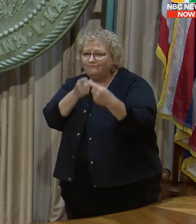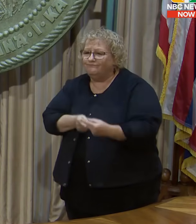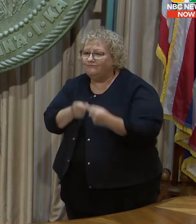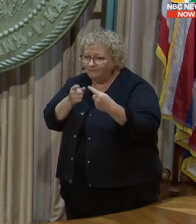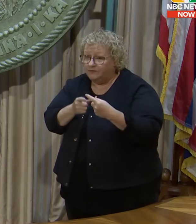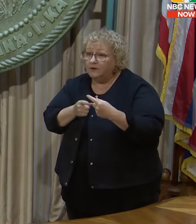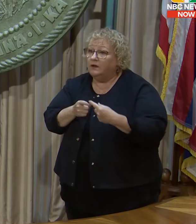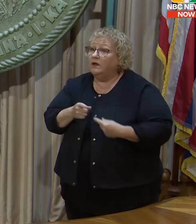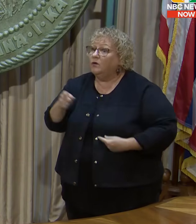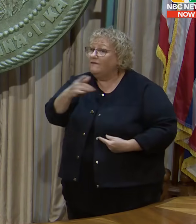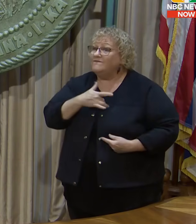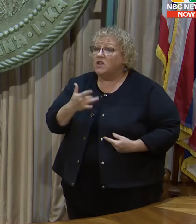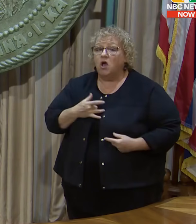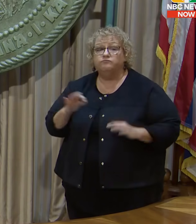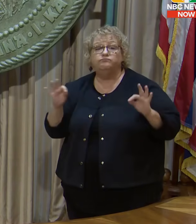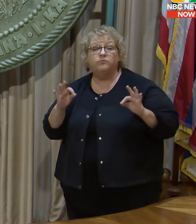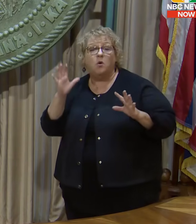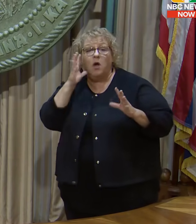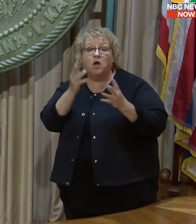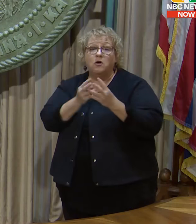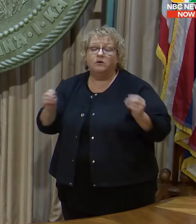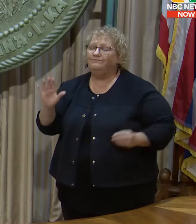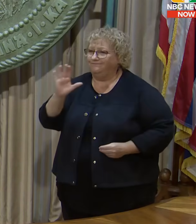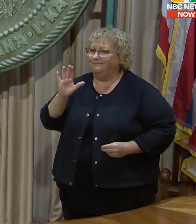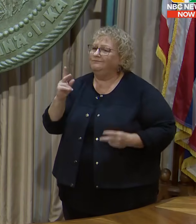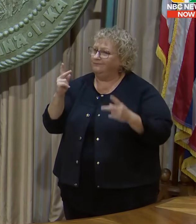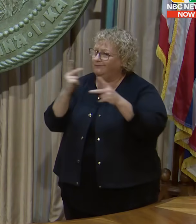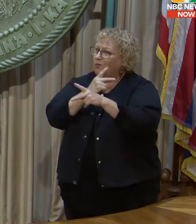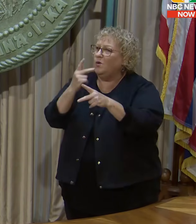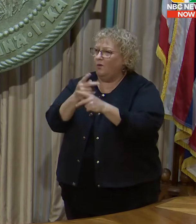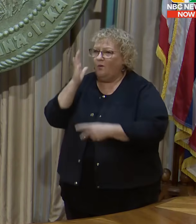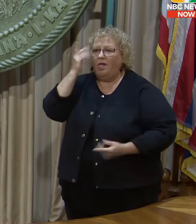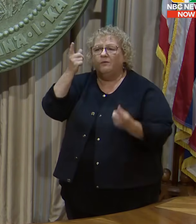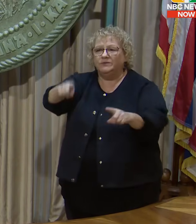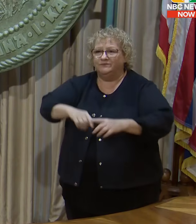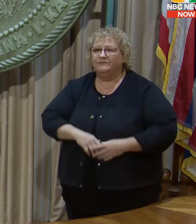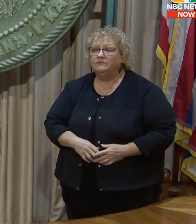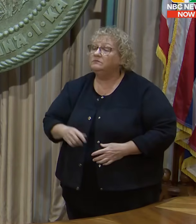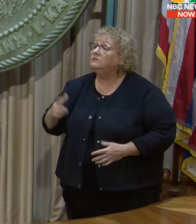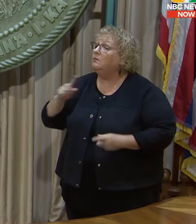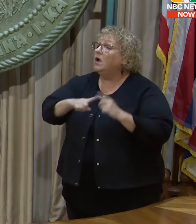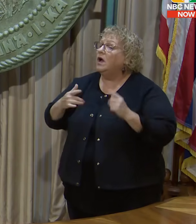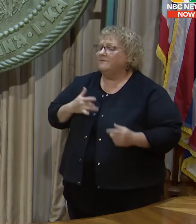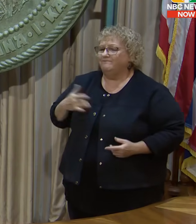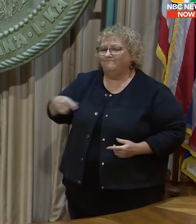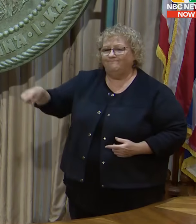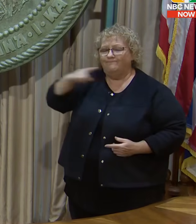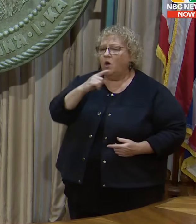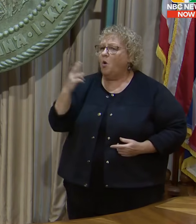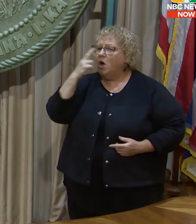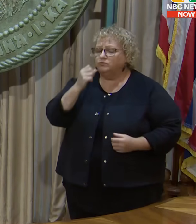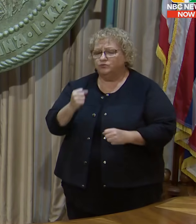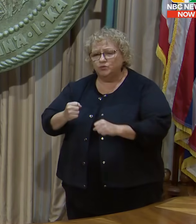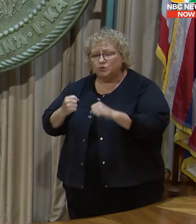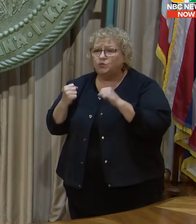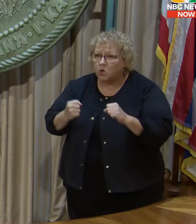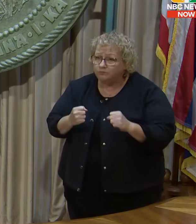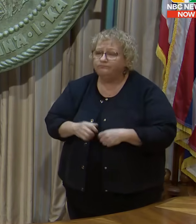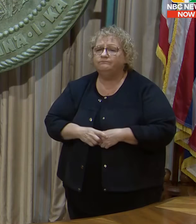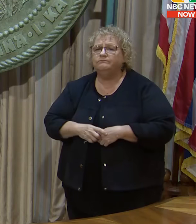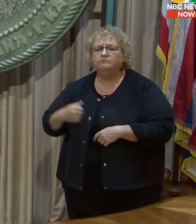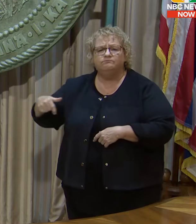get worse before it gets better. But together, we are strong. Together, we will